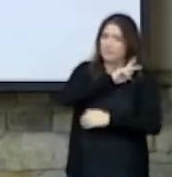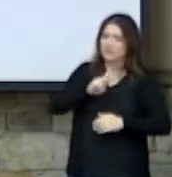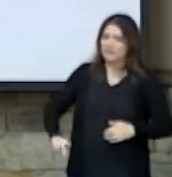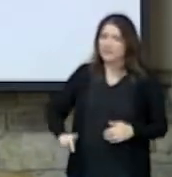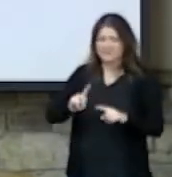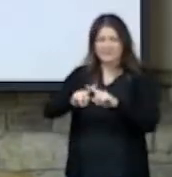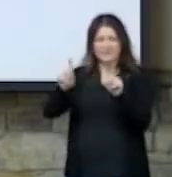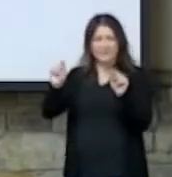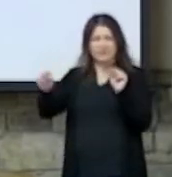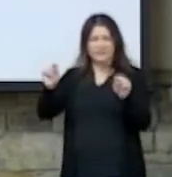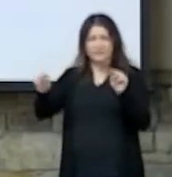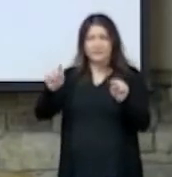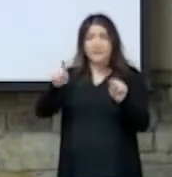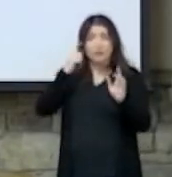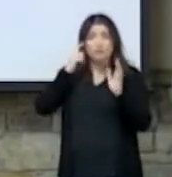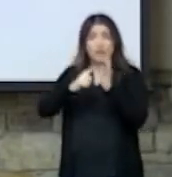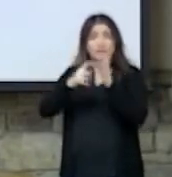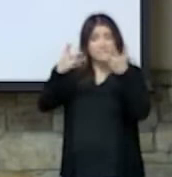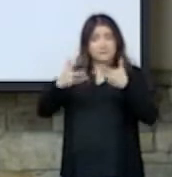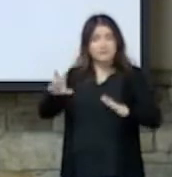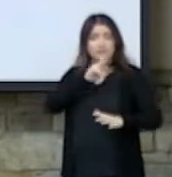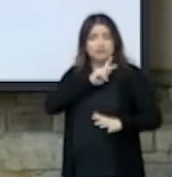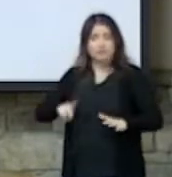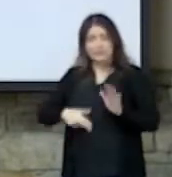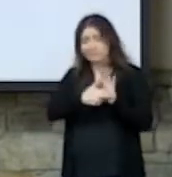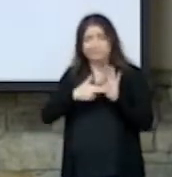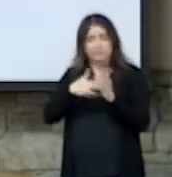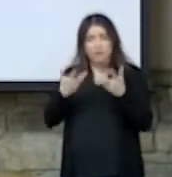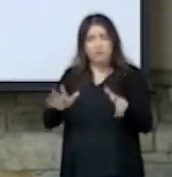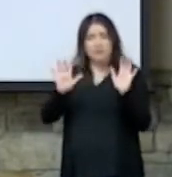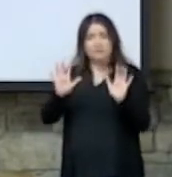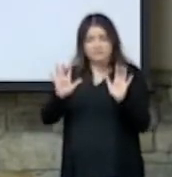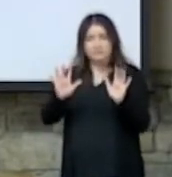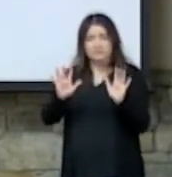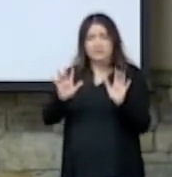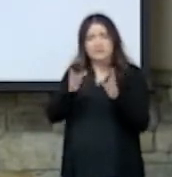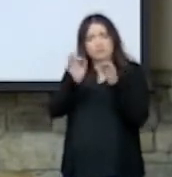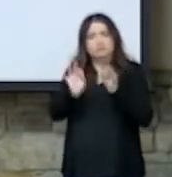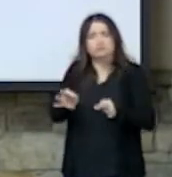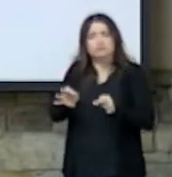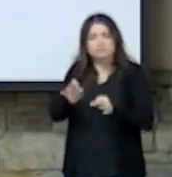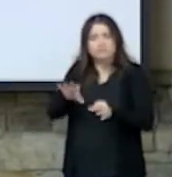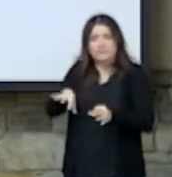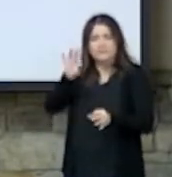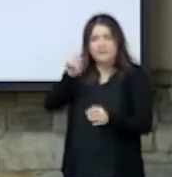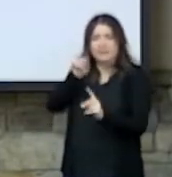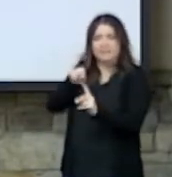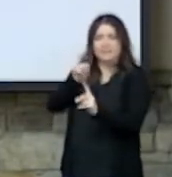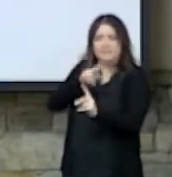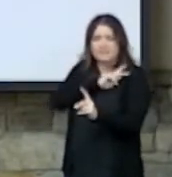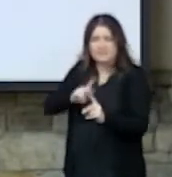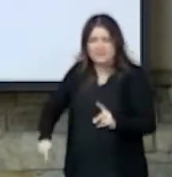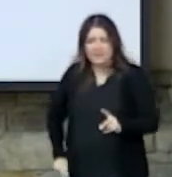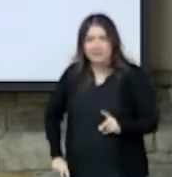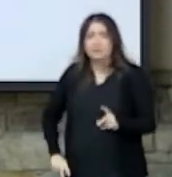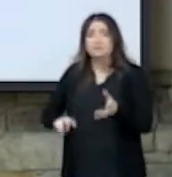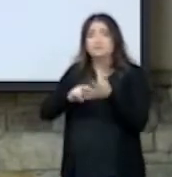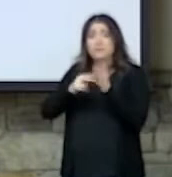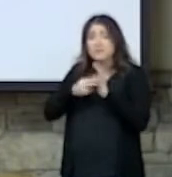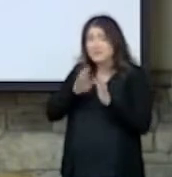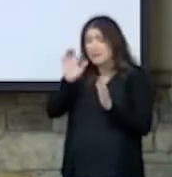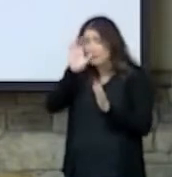recognized that he was already a king, and they were determined to find this king. So they were persistent.